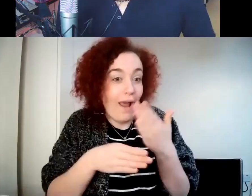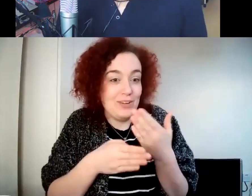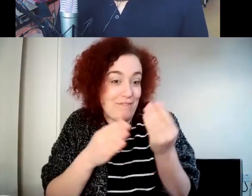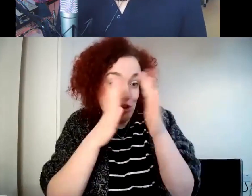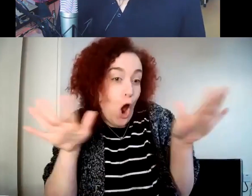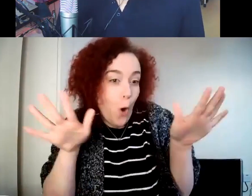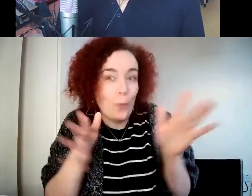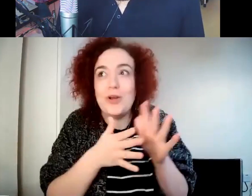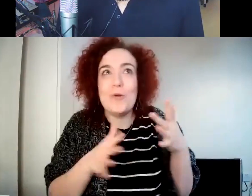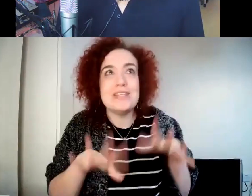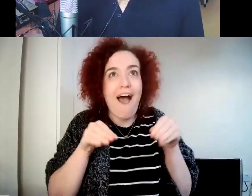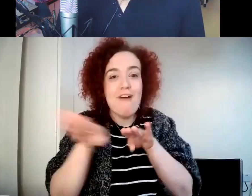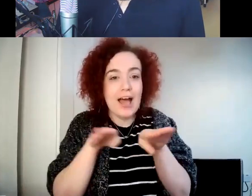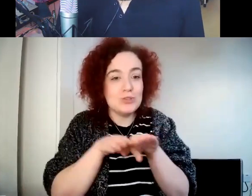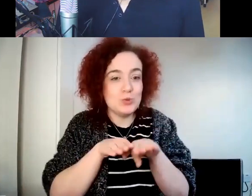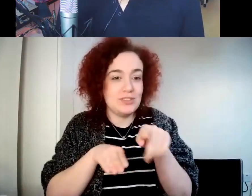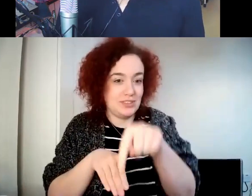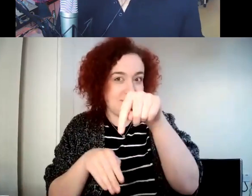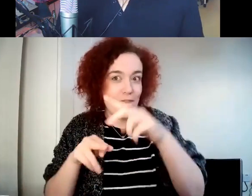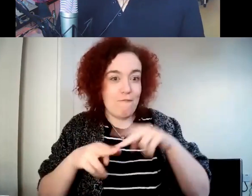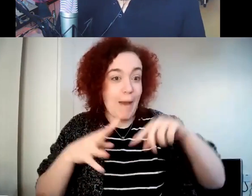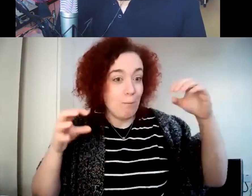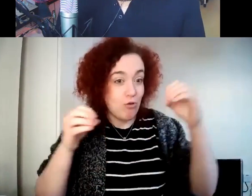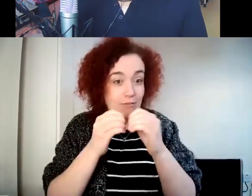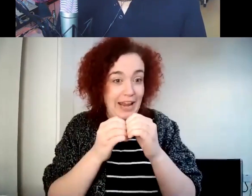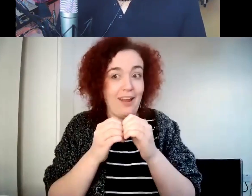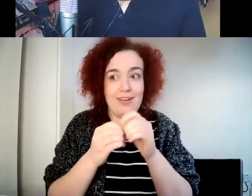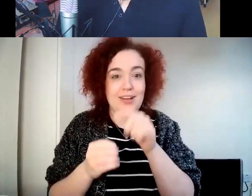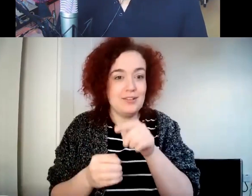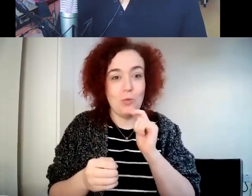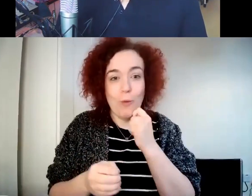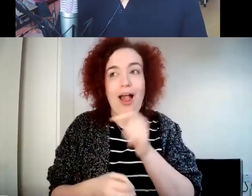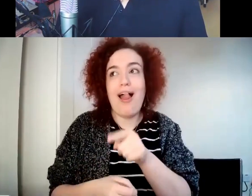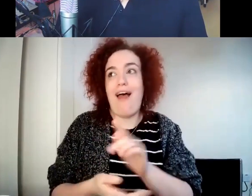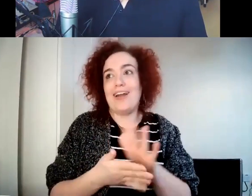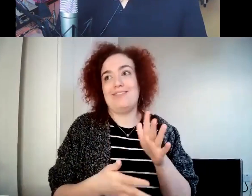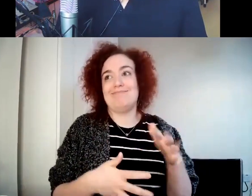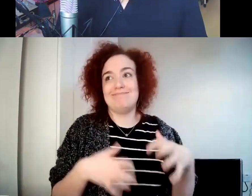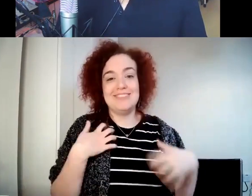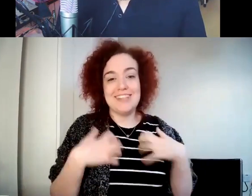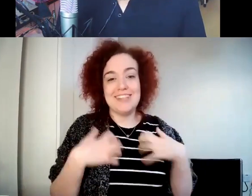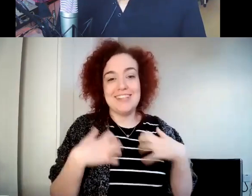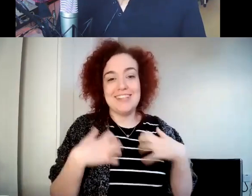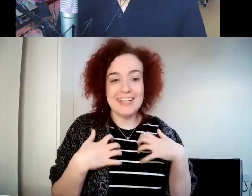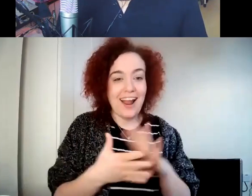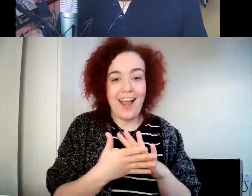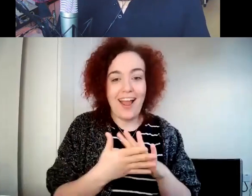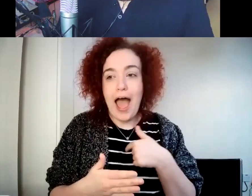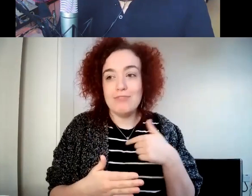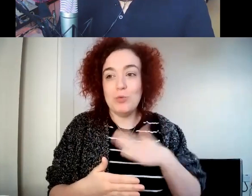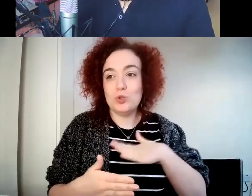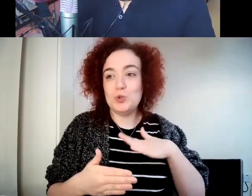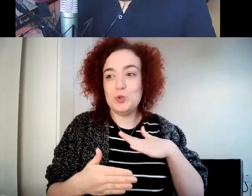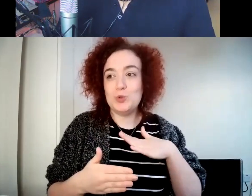I'm really, really excited to start working on my shows. So we've started rehearsal. We will start rehearsals in February. That will be